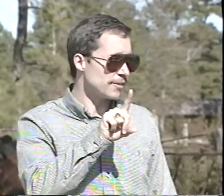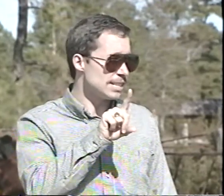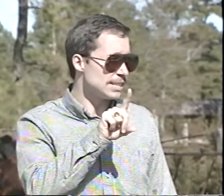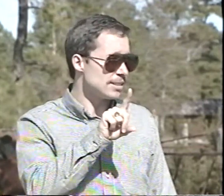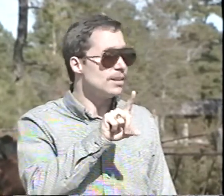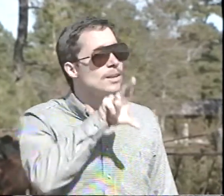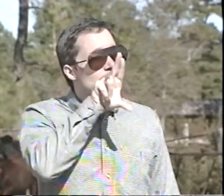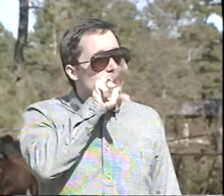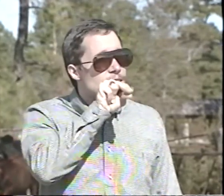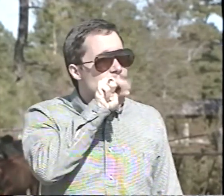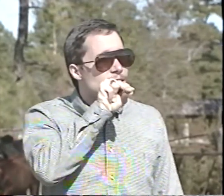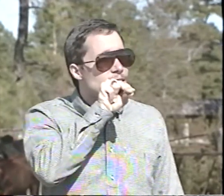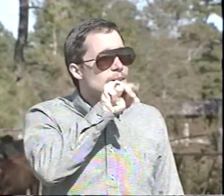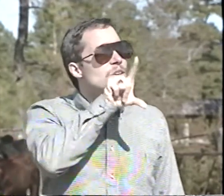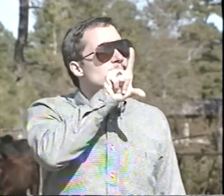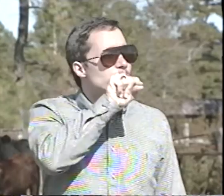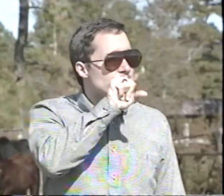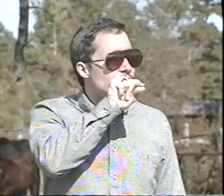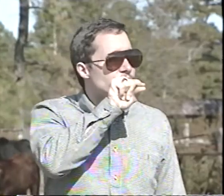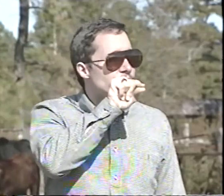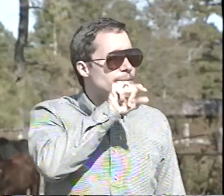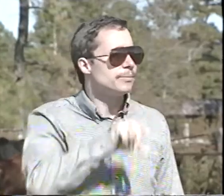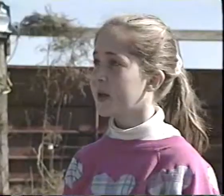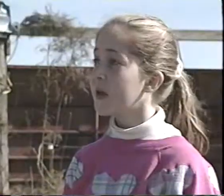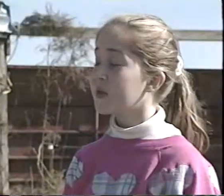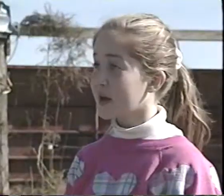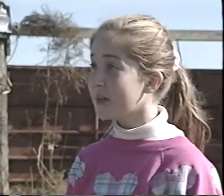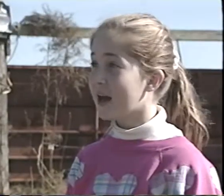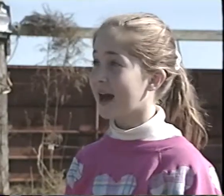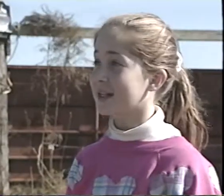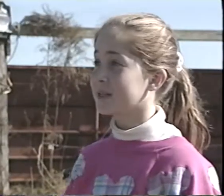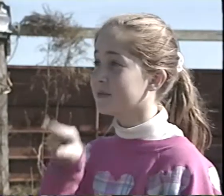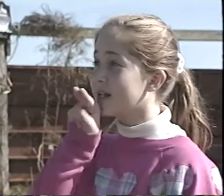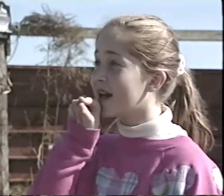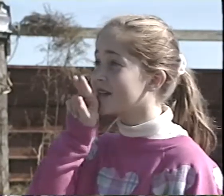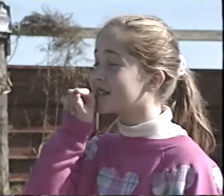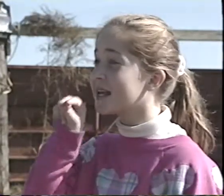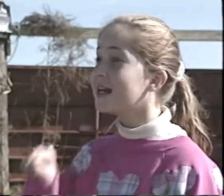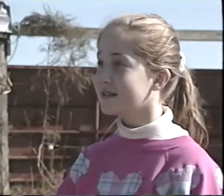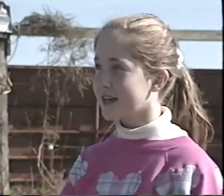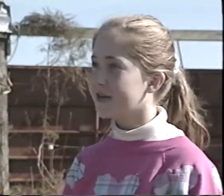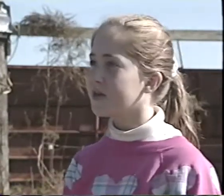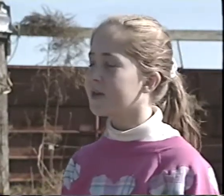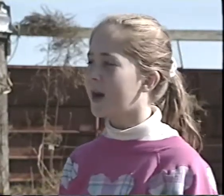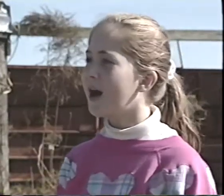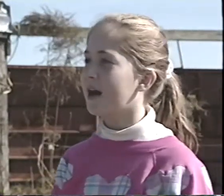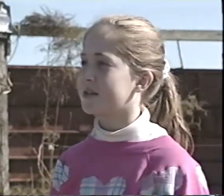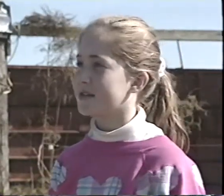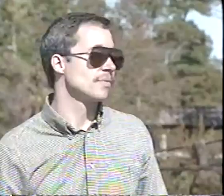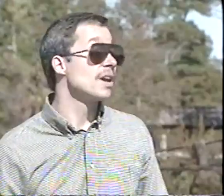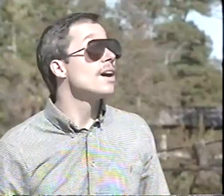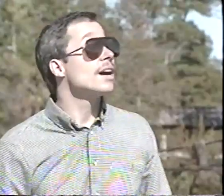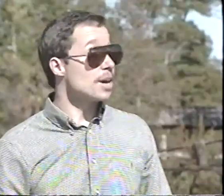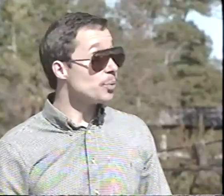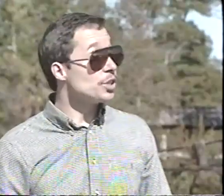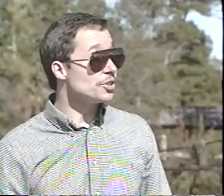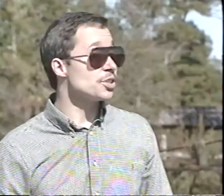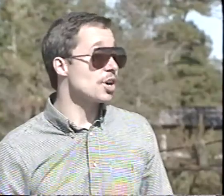difference? Duck, bird. Grandpa has some ducks down on the pond. A couple years ago,